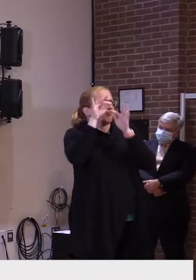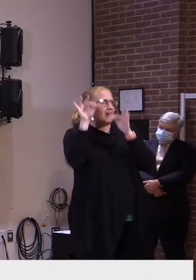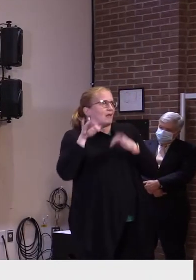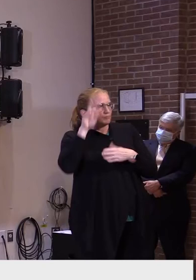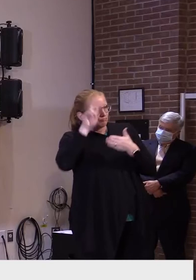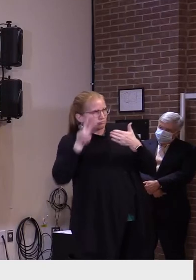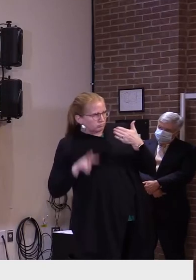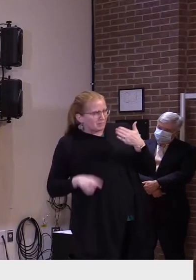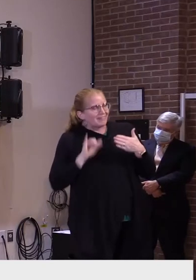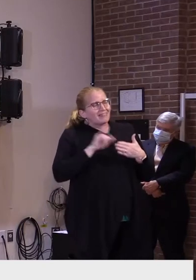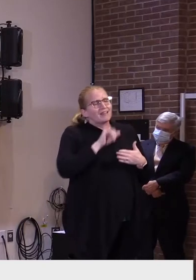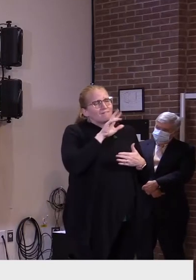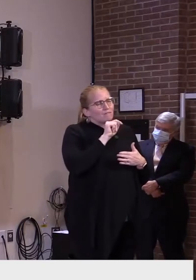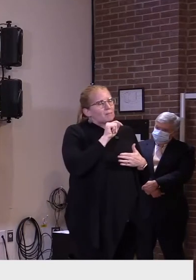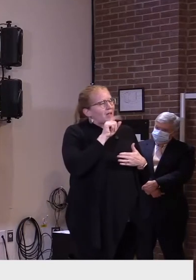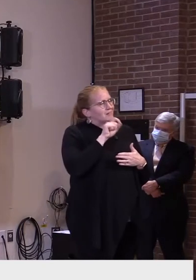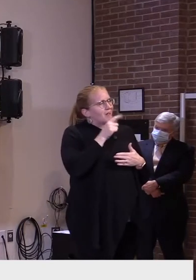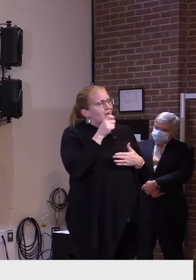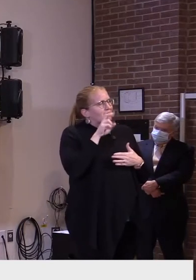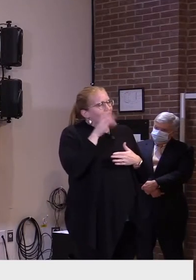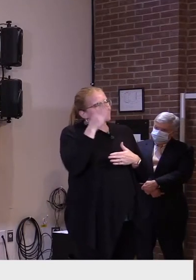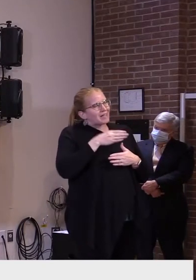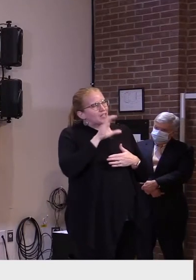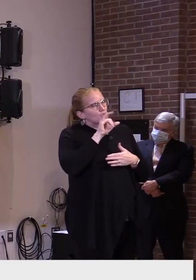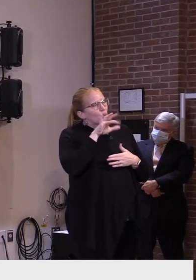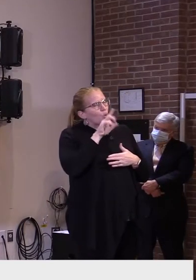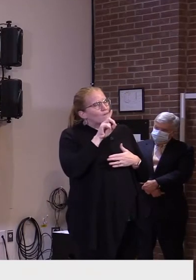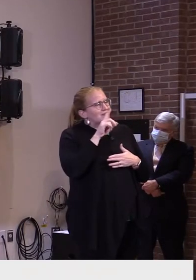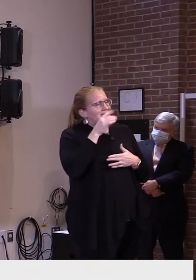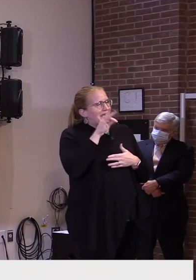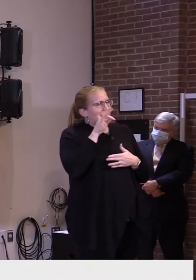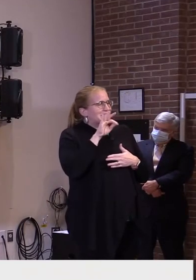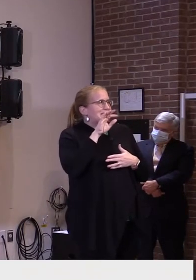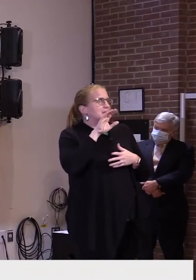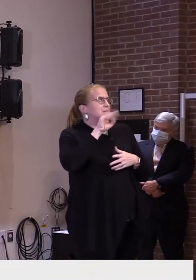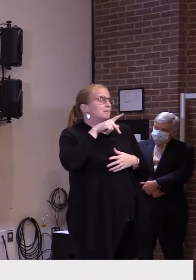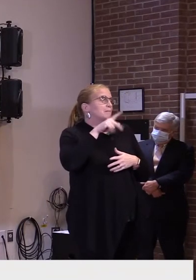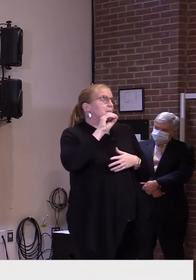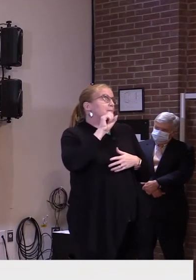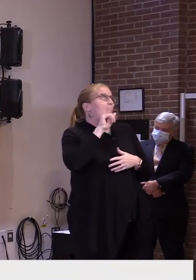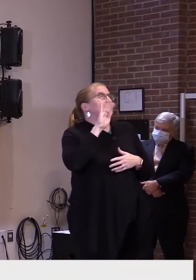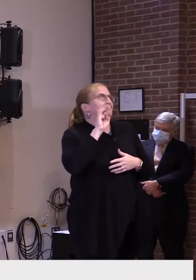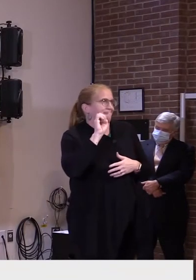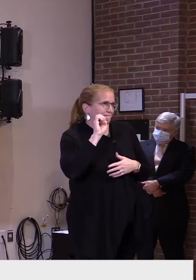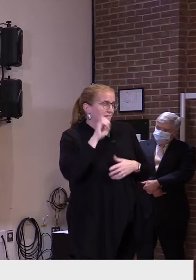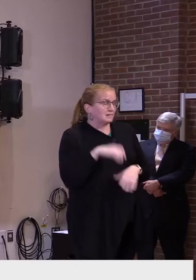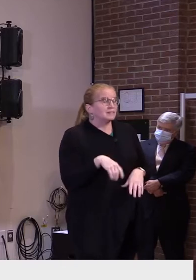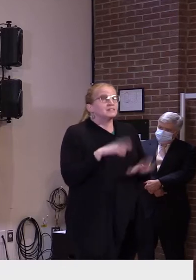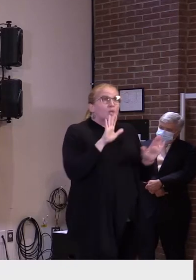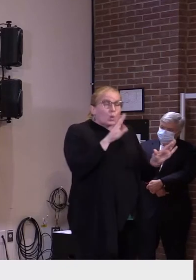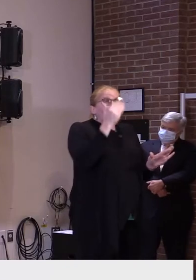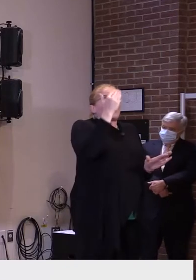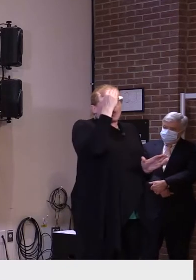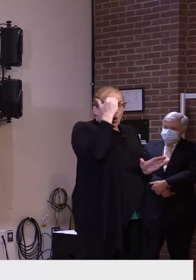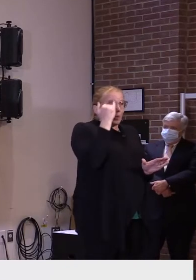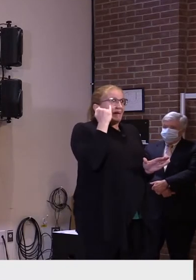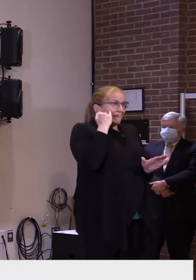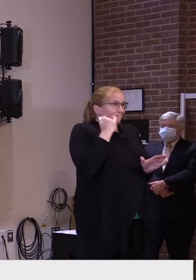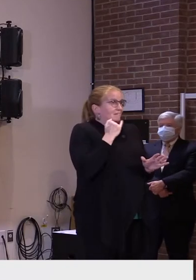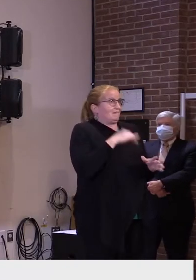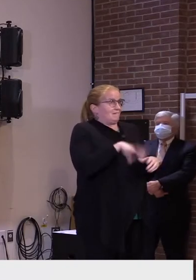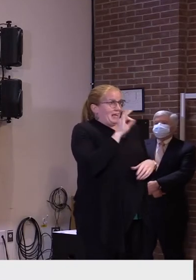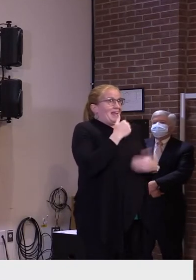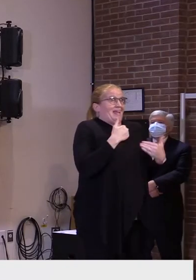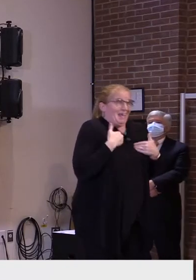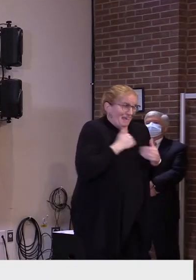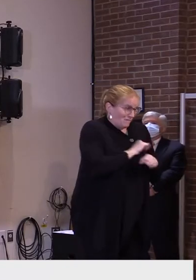healthvermont.gov/COVID-19-positive. Now, we know testing positive for COVID-19 can be stressful, but using these